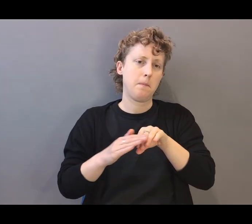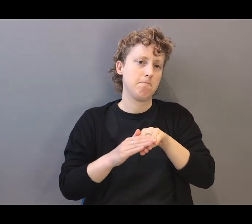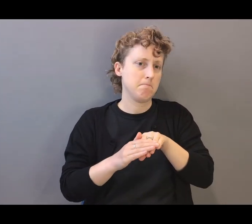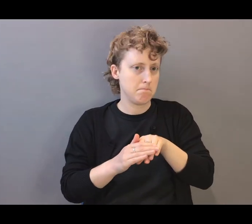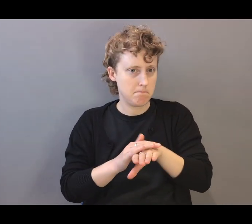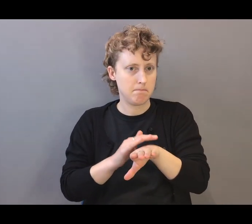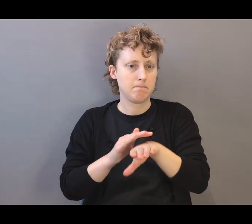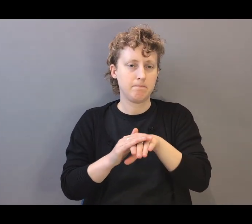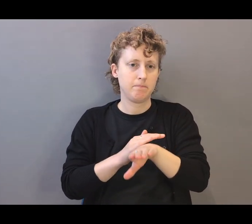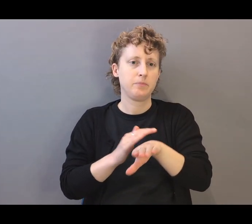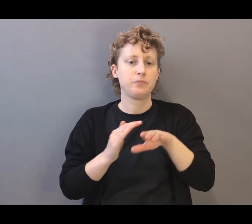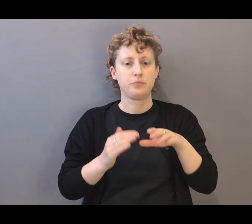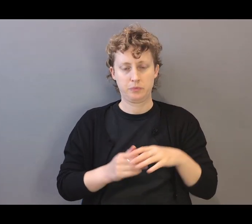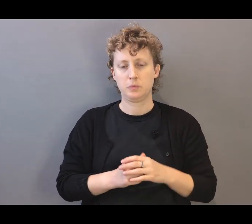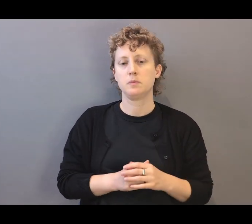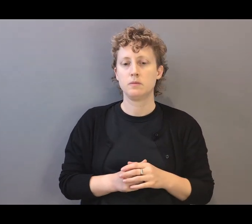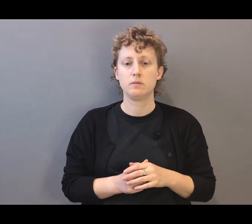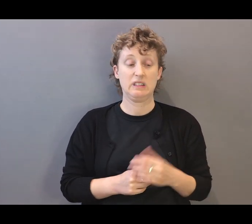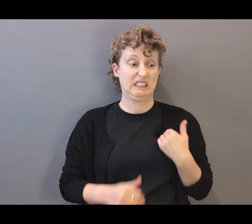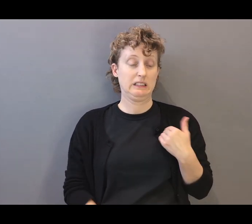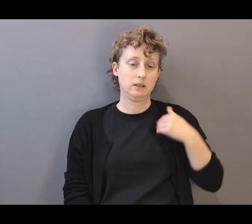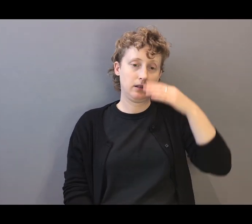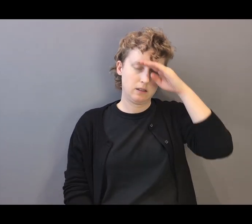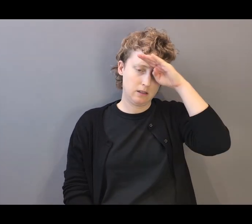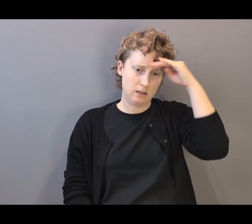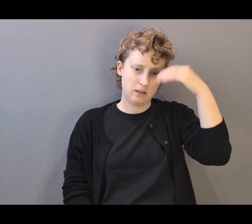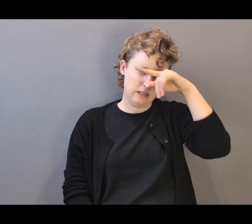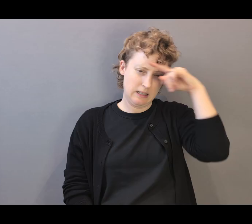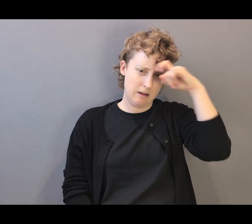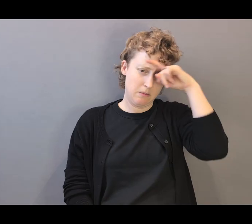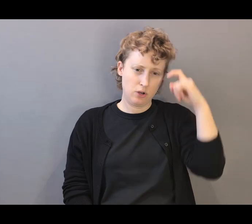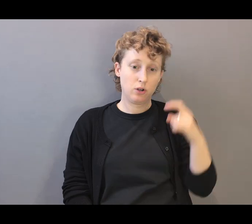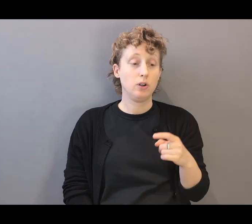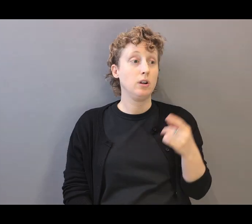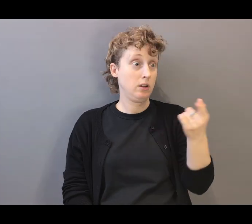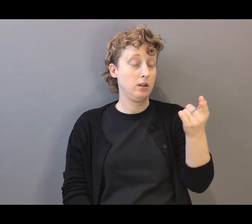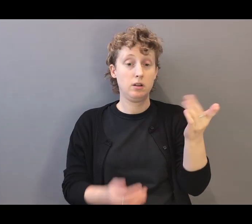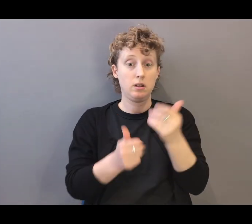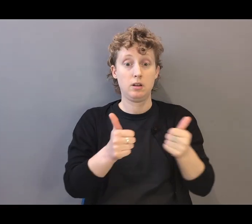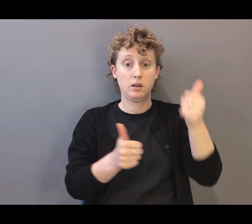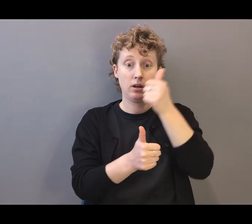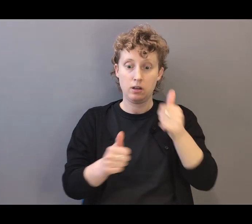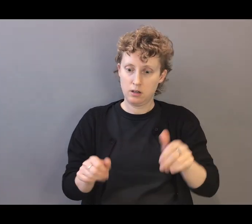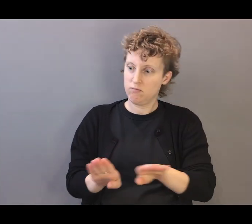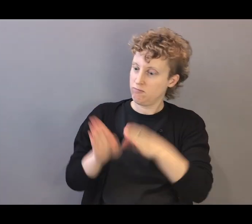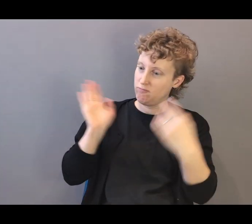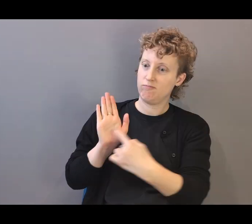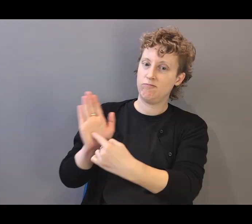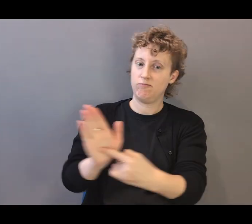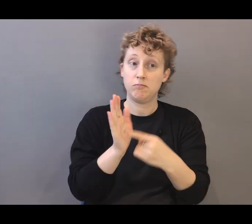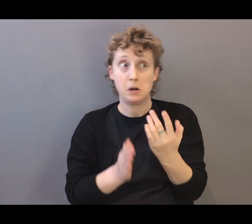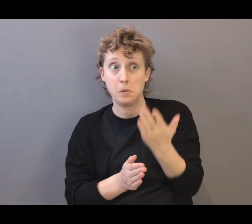accessibility. This summer, the Commission unveiled the proposal for the budget, and our colleagues